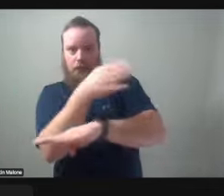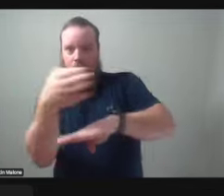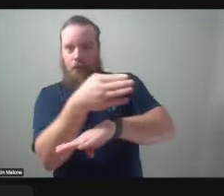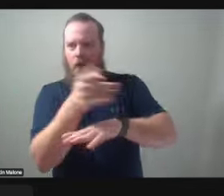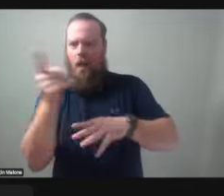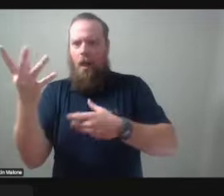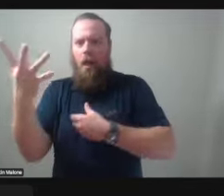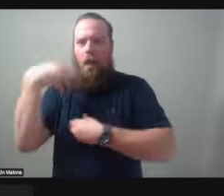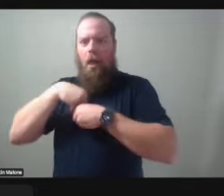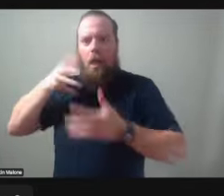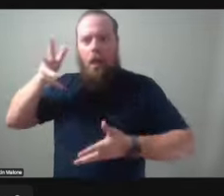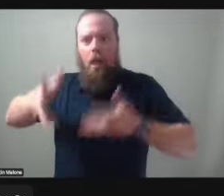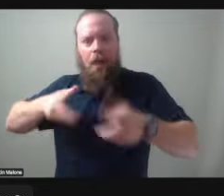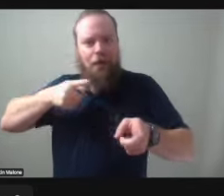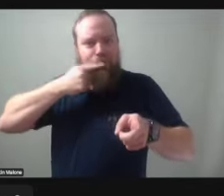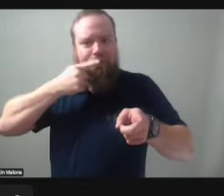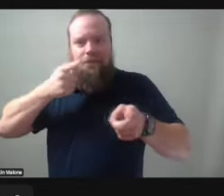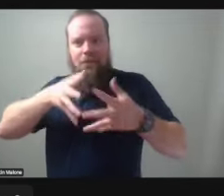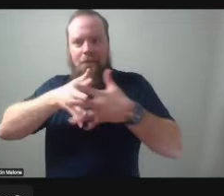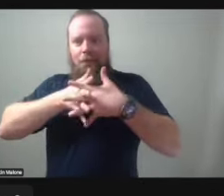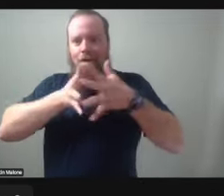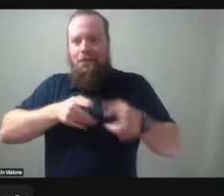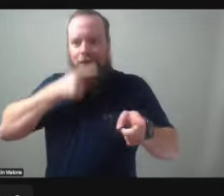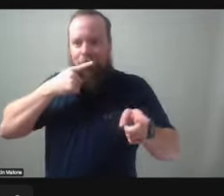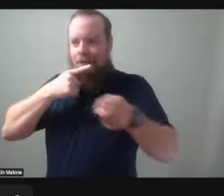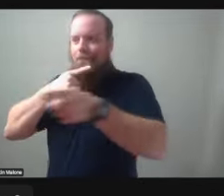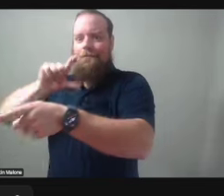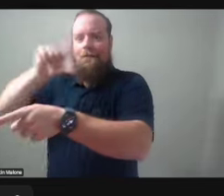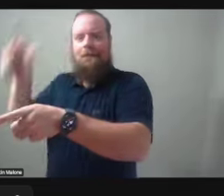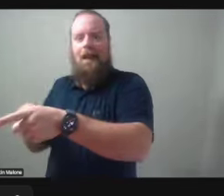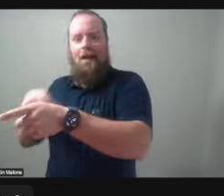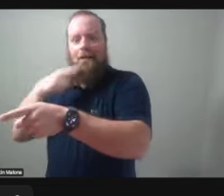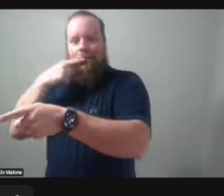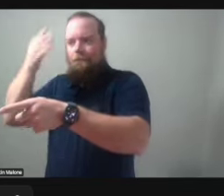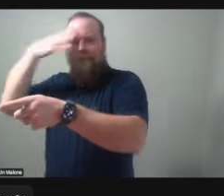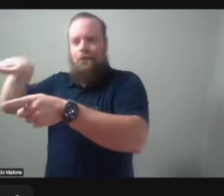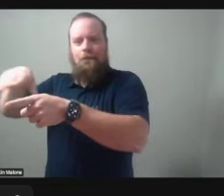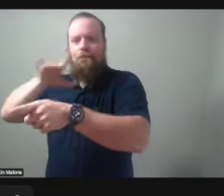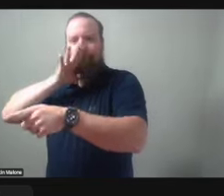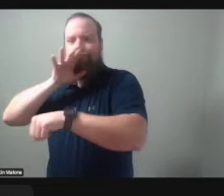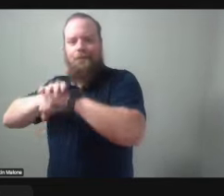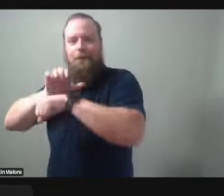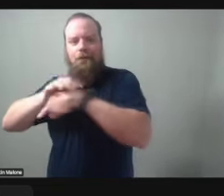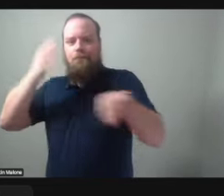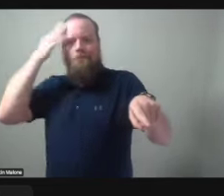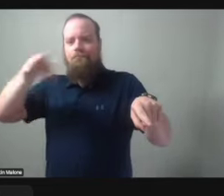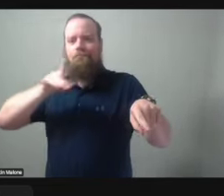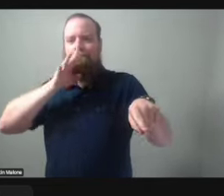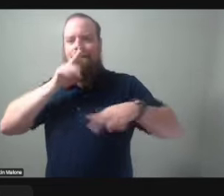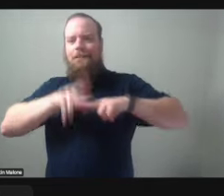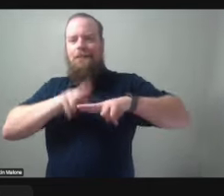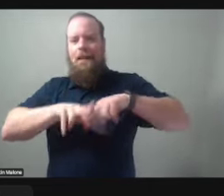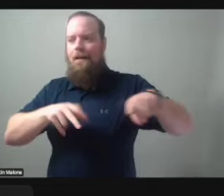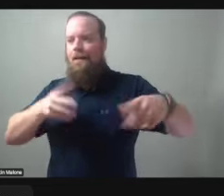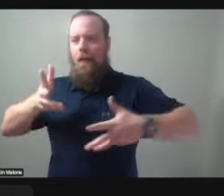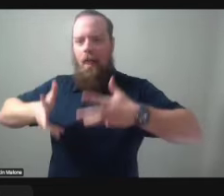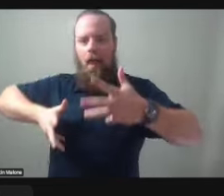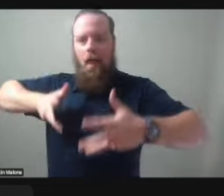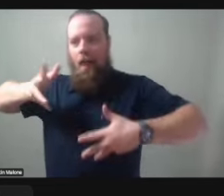for using their hands and gesturing often when they speak. It's part of their culture.